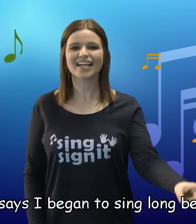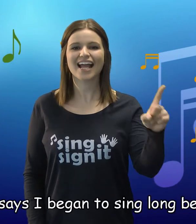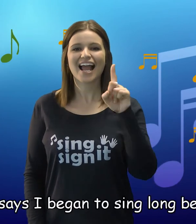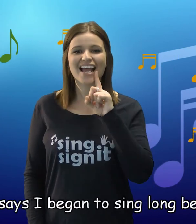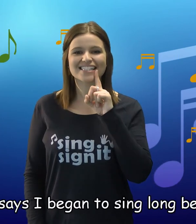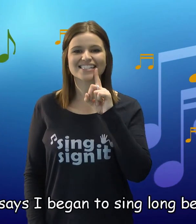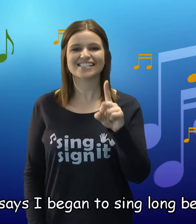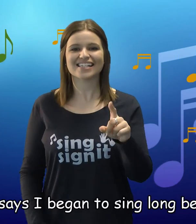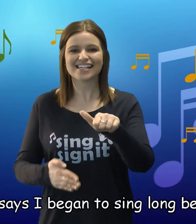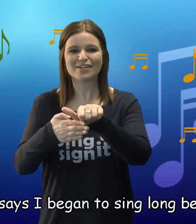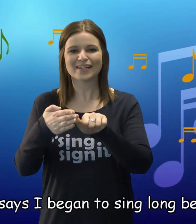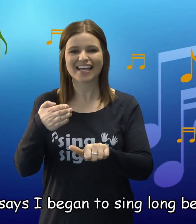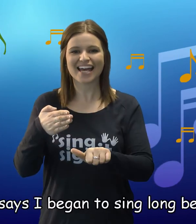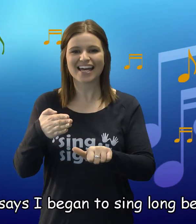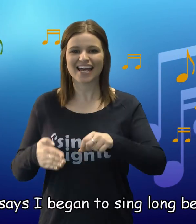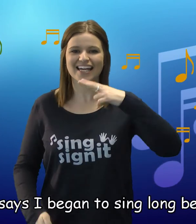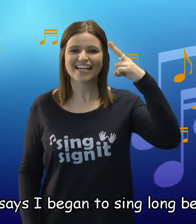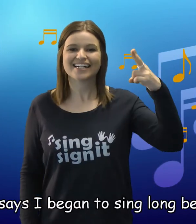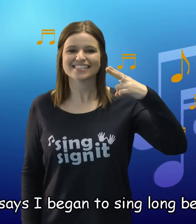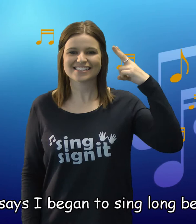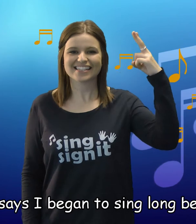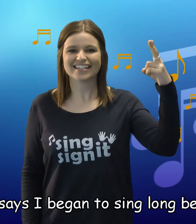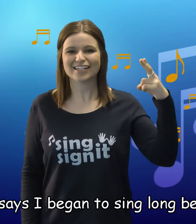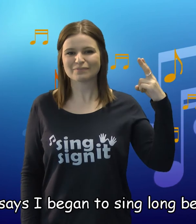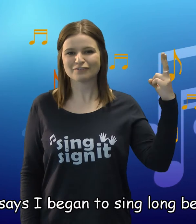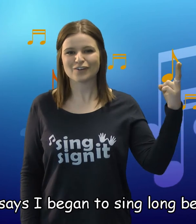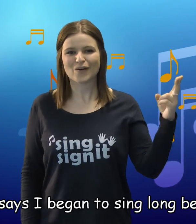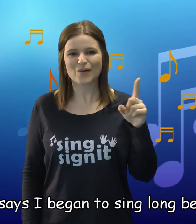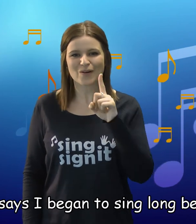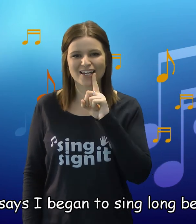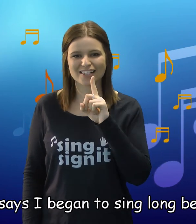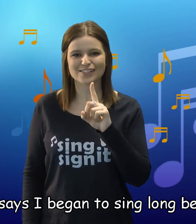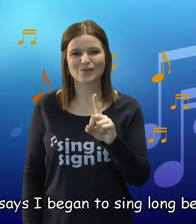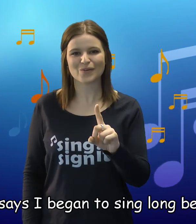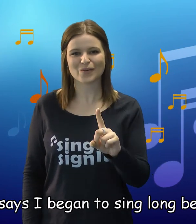She says I began to sing long before I could talk.